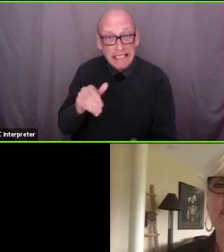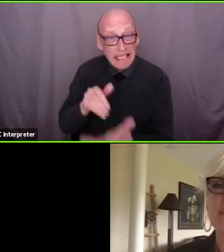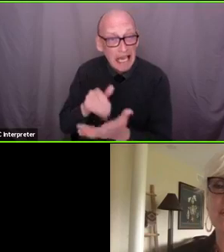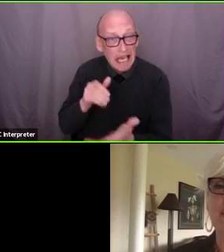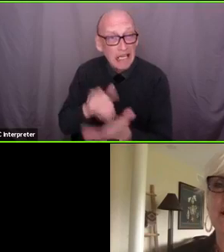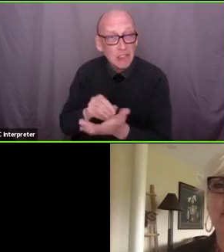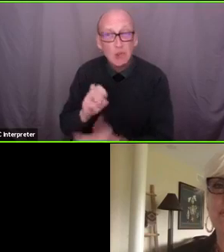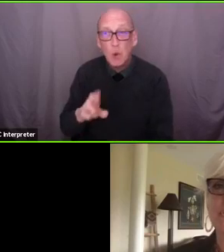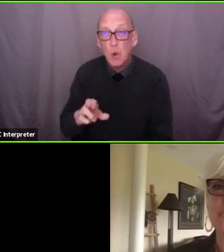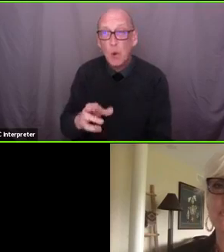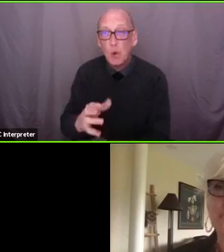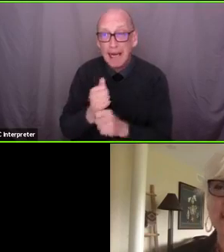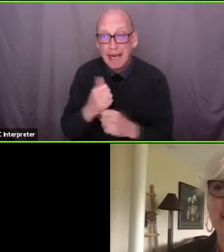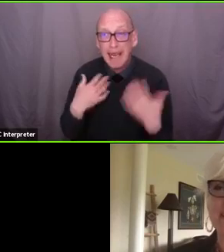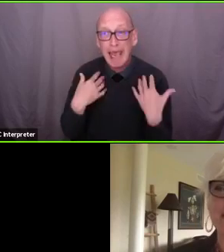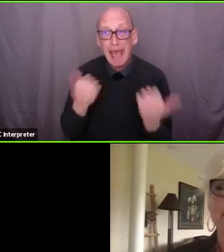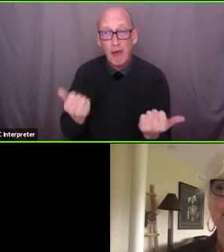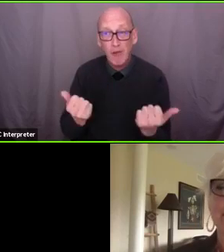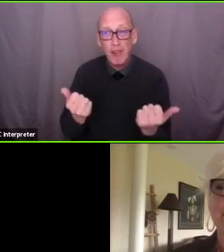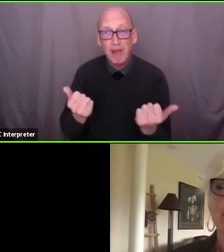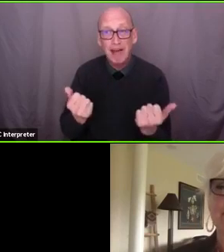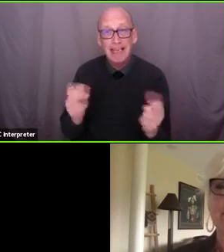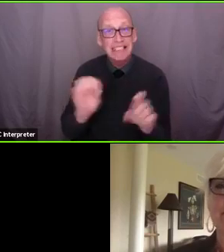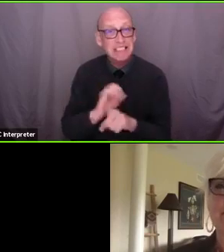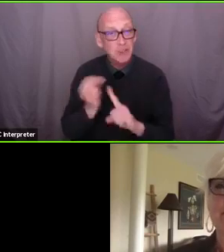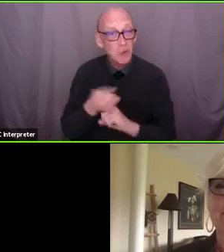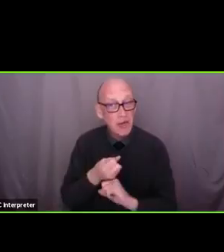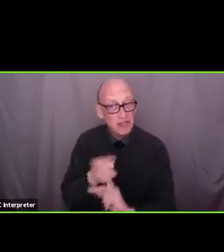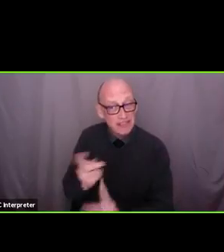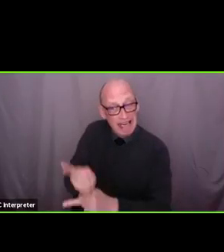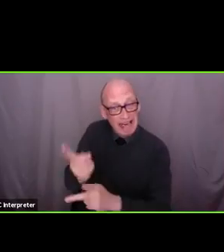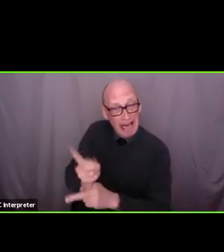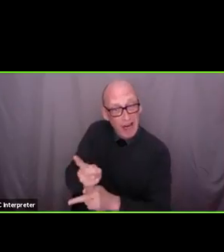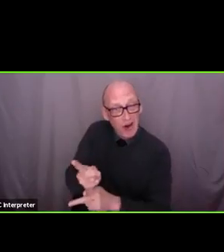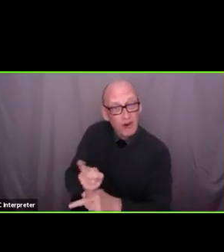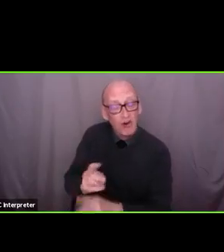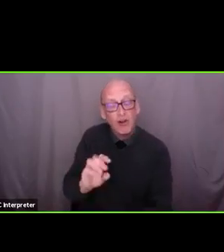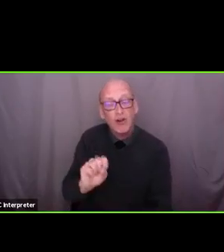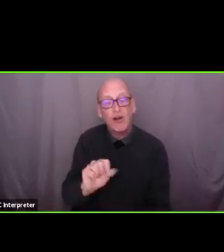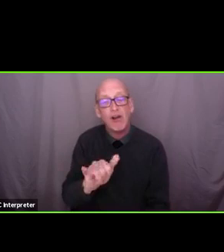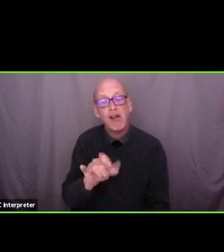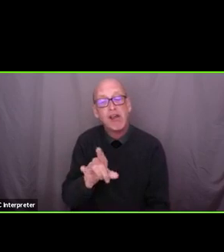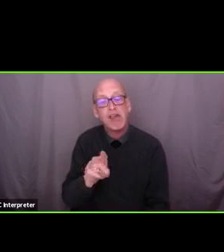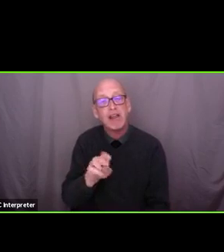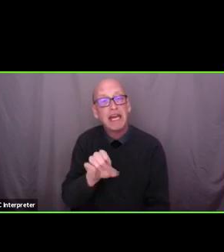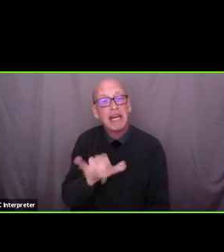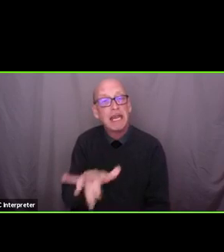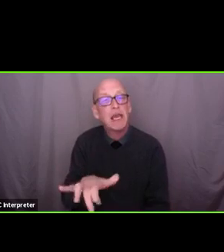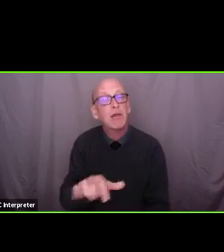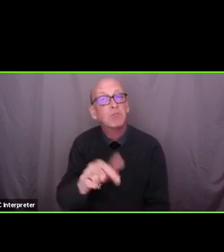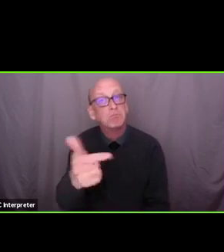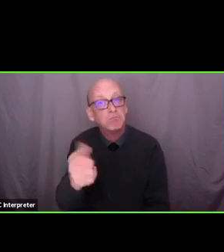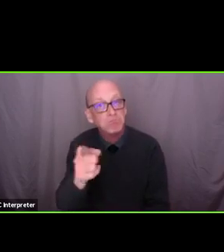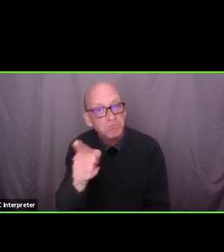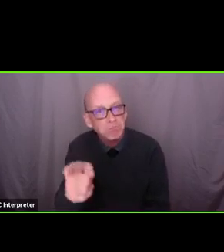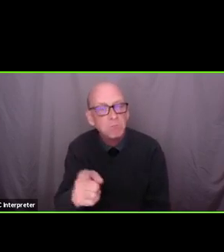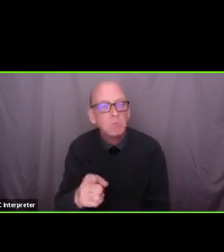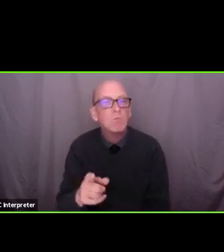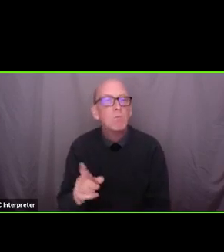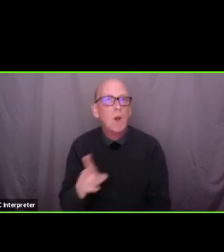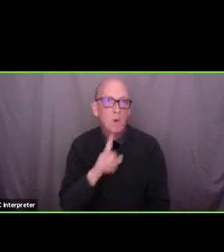their, health issues looked at. Yeah. So, the best advice that I have is to ask